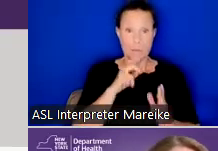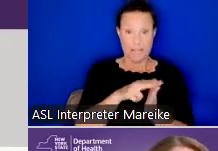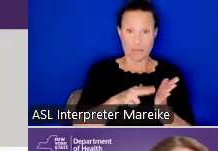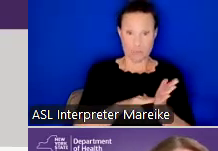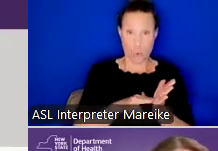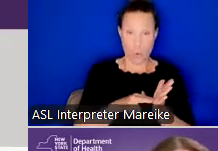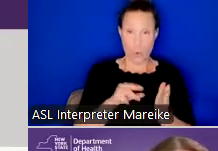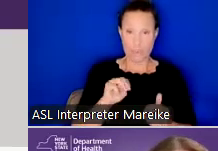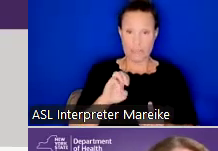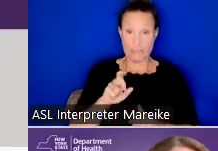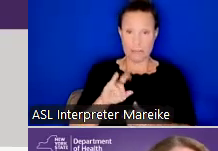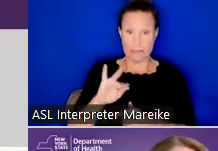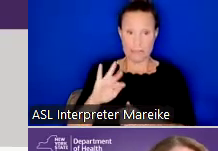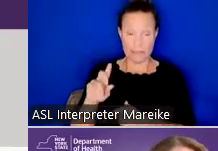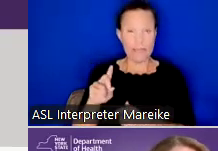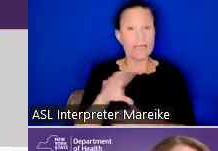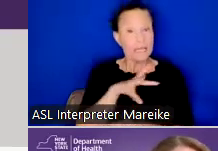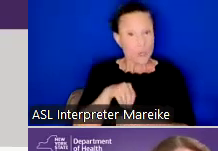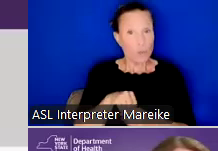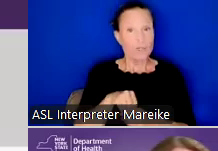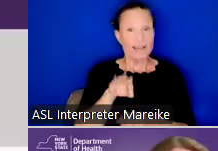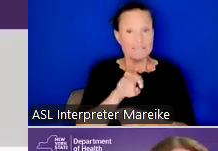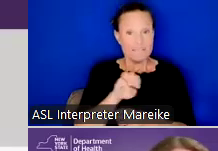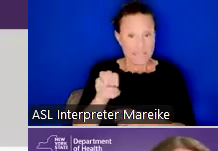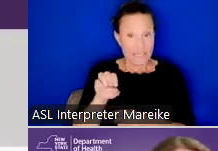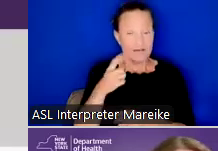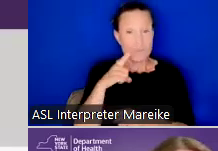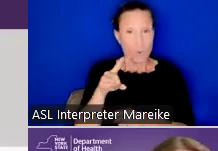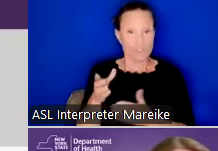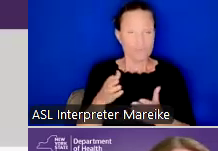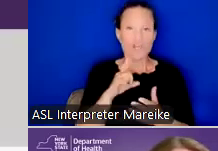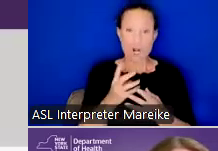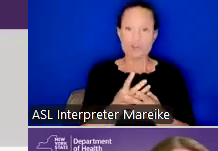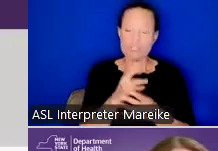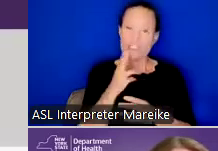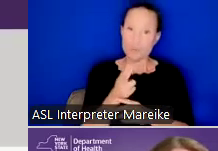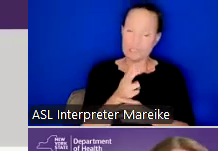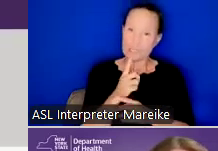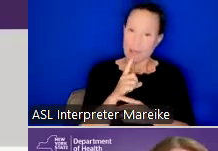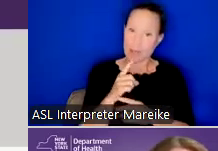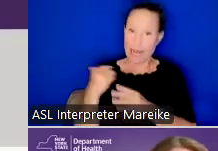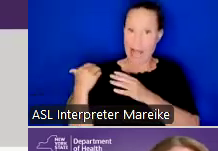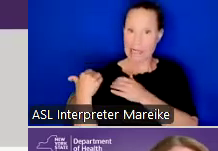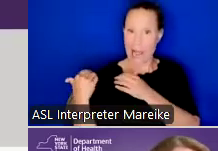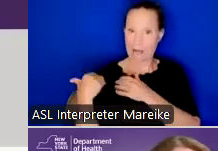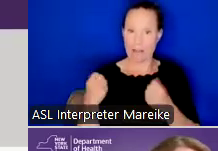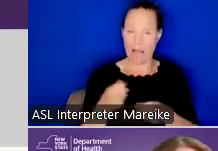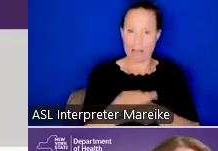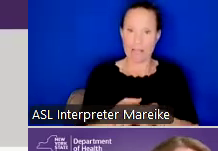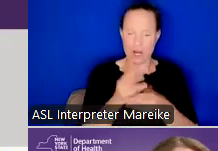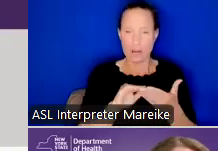Medicaid, including fee for service, right, are screened using the Accountable Healthcare Communities